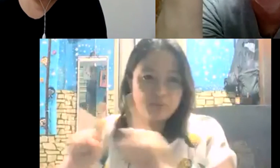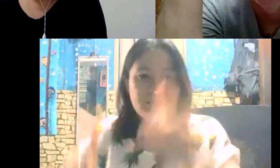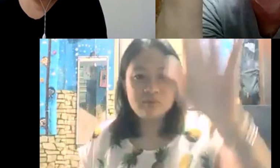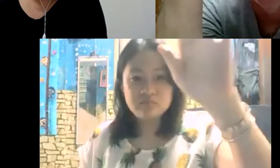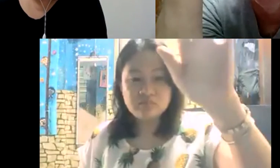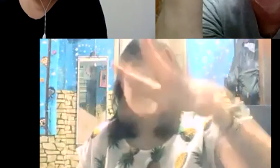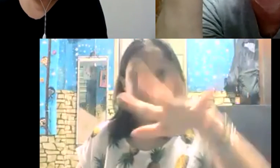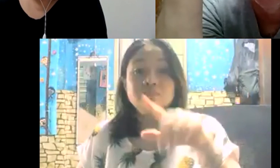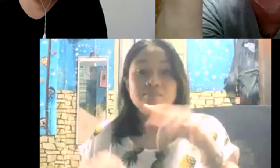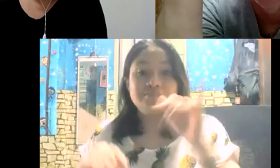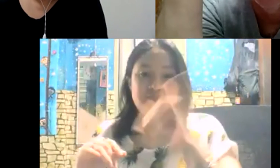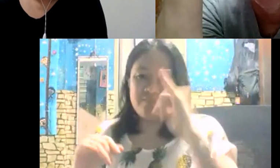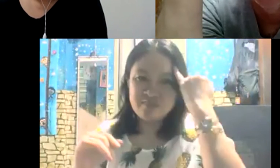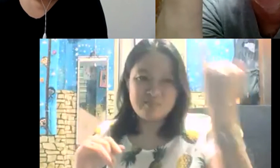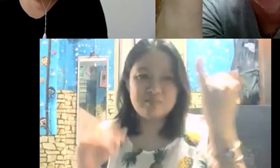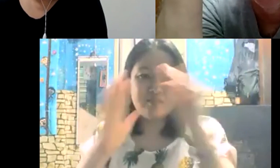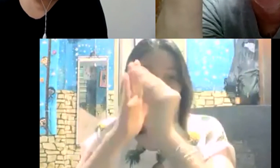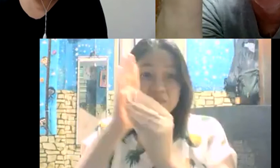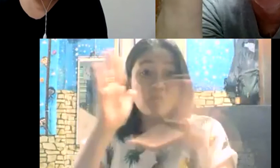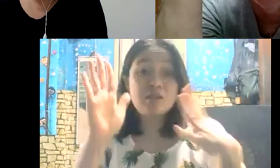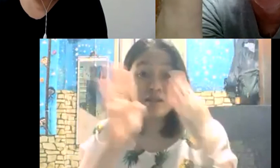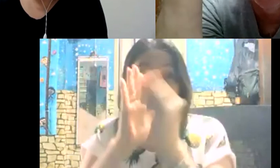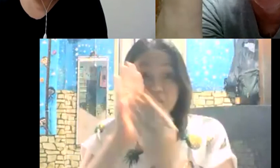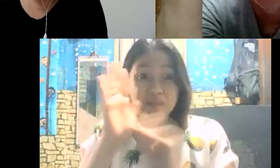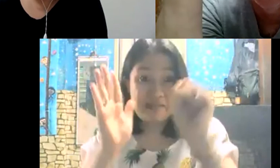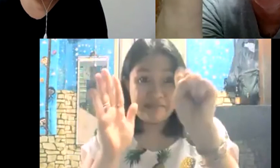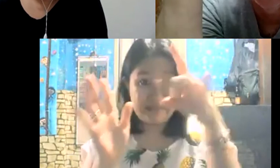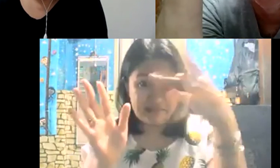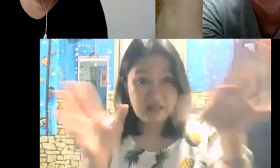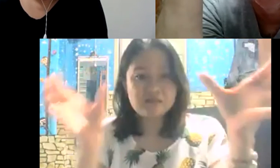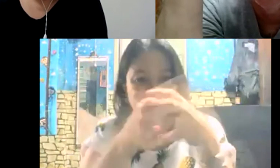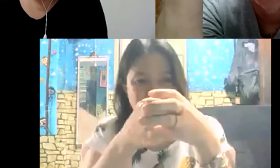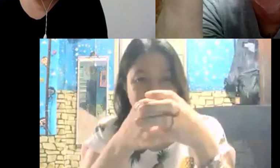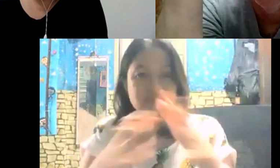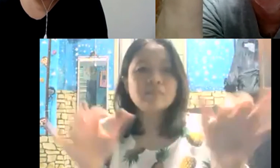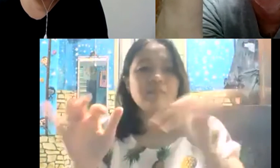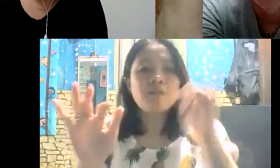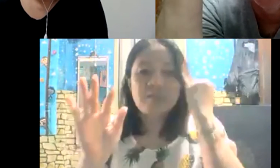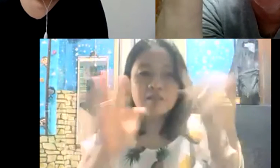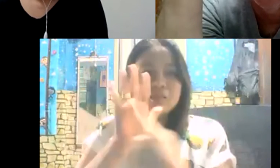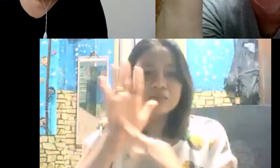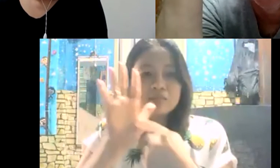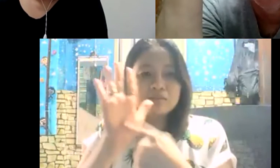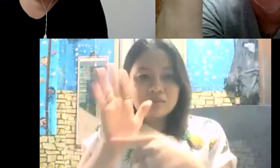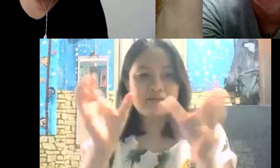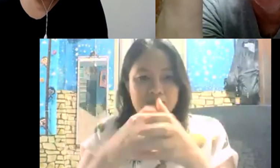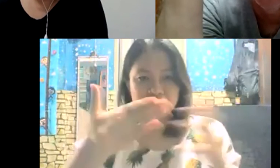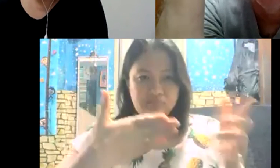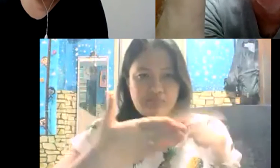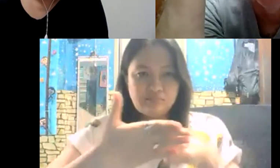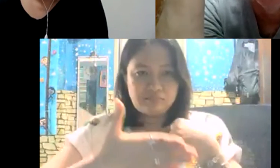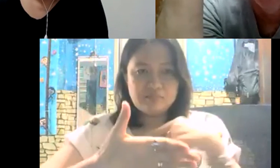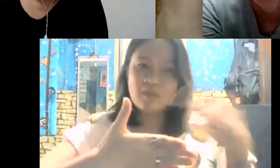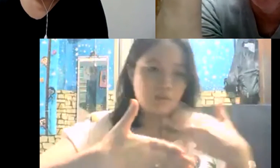So we're just going to group like the handshake. Say for example, we just